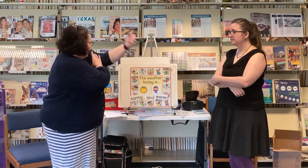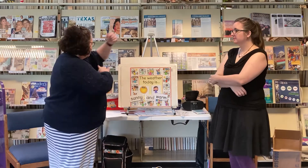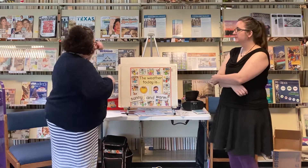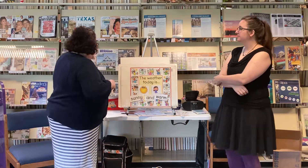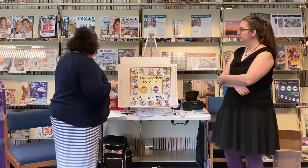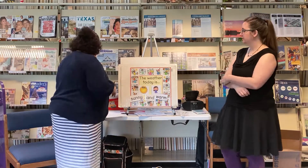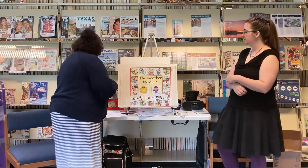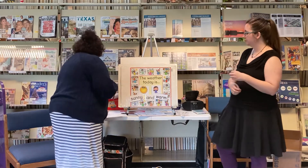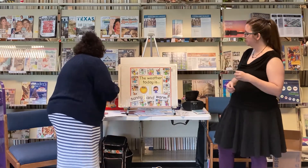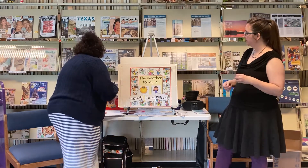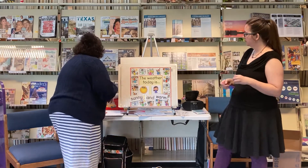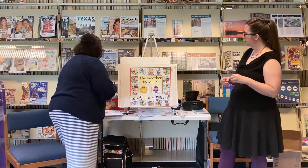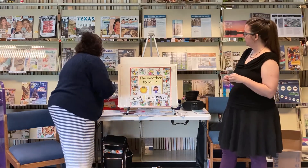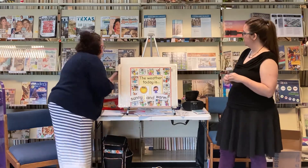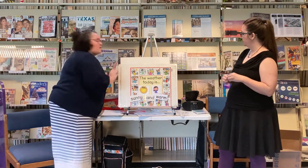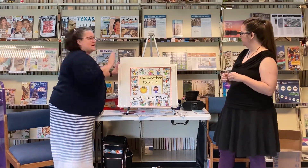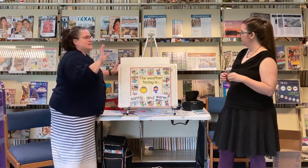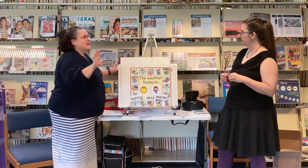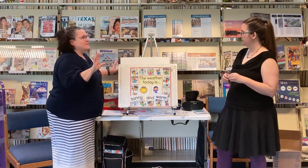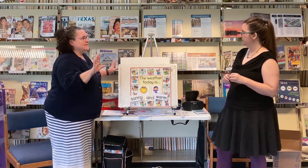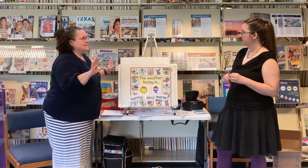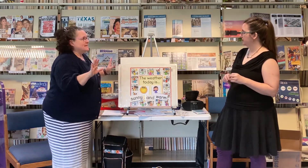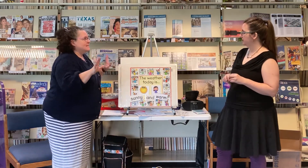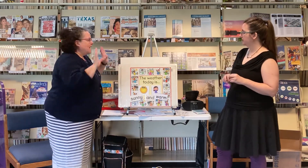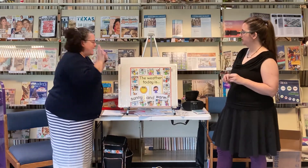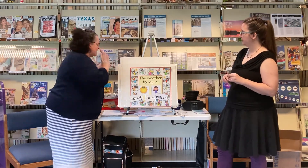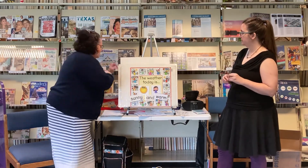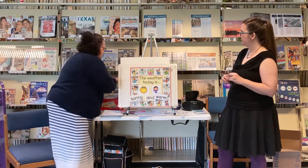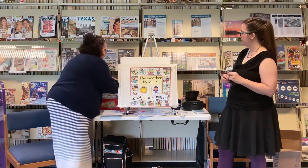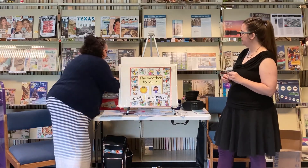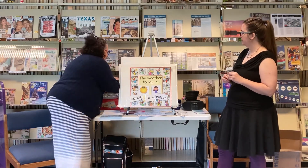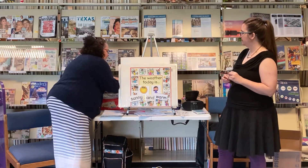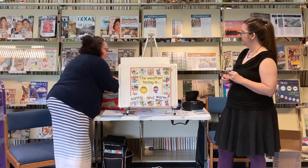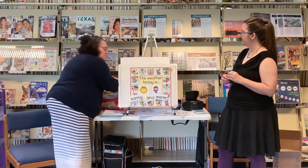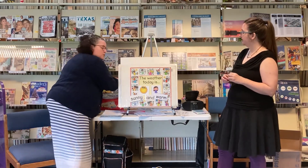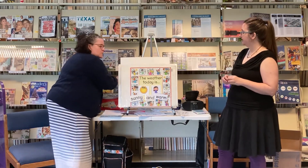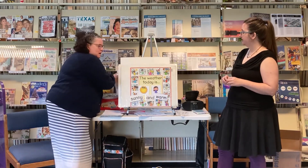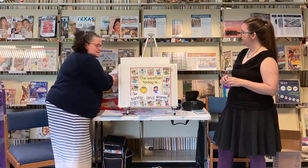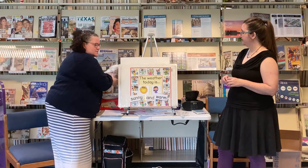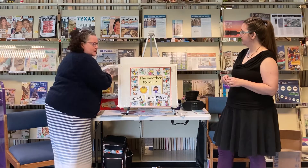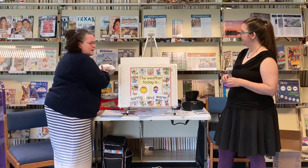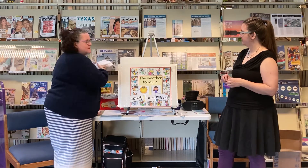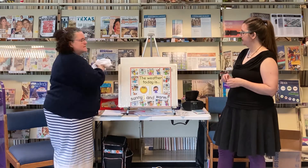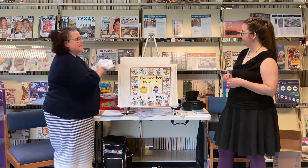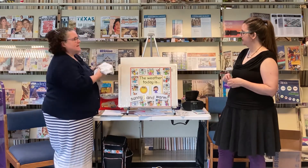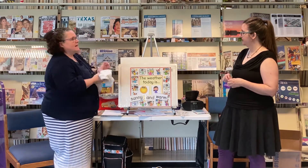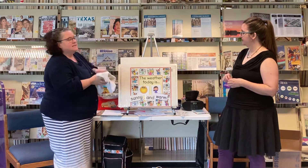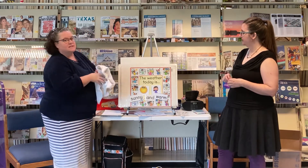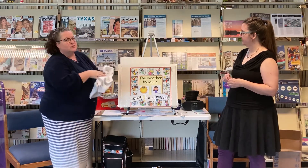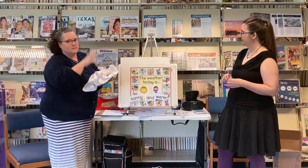Yes. That's okay. Cool. My next thing. Oh, and I okay. love these things. Okay. I love these things. I found one once when I was in Central